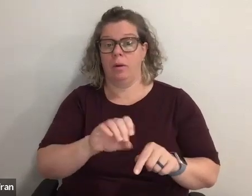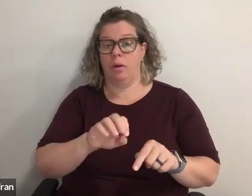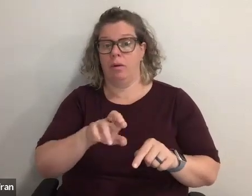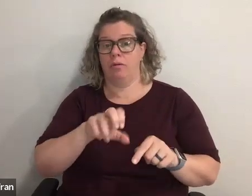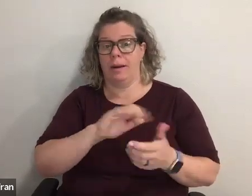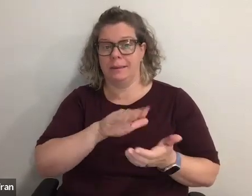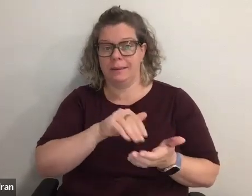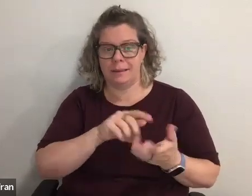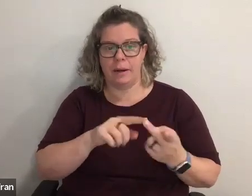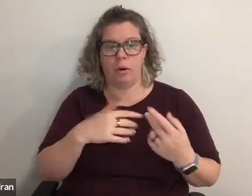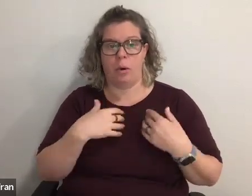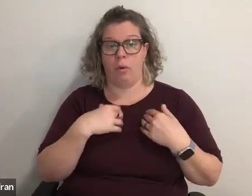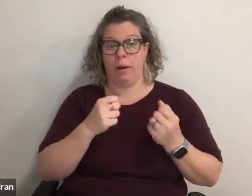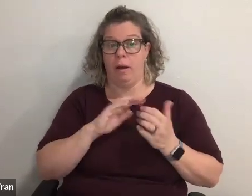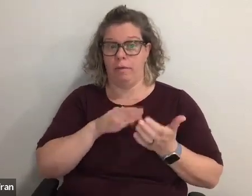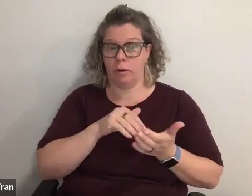or maybe they need